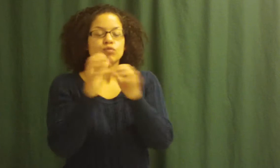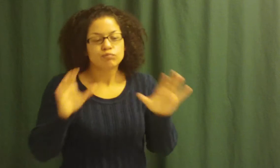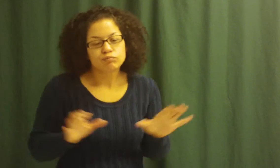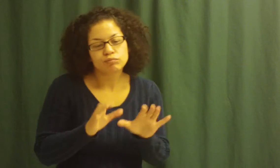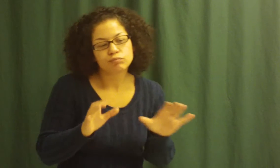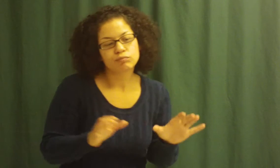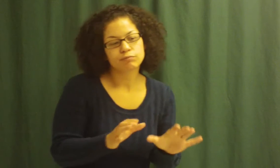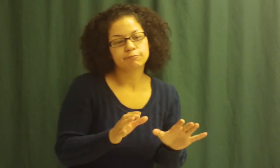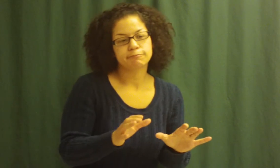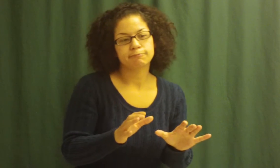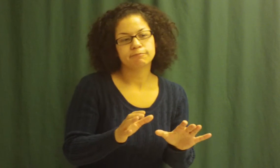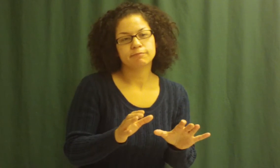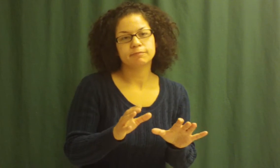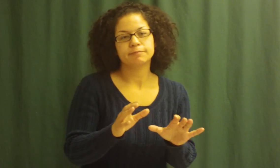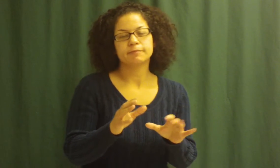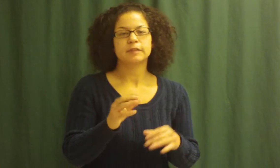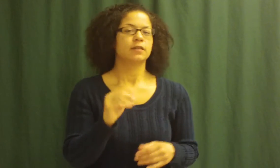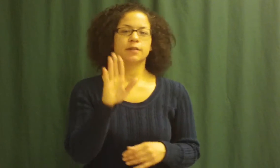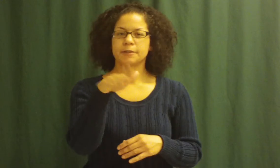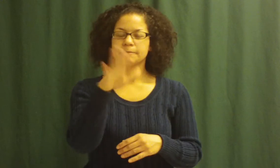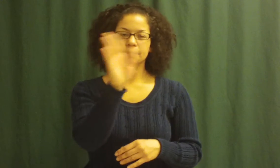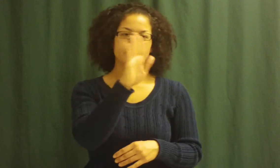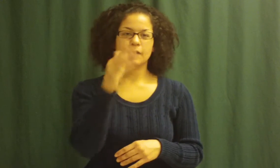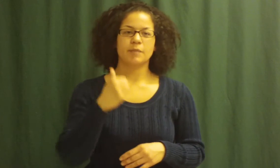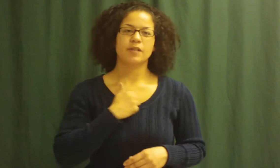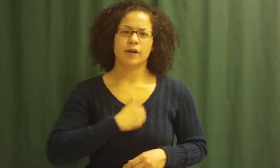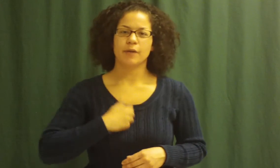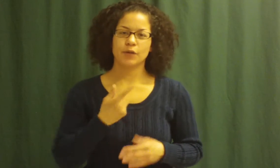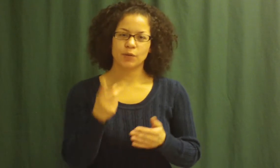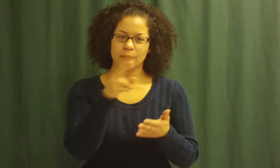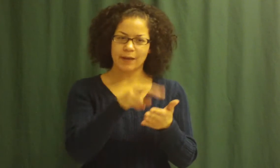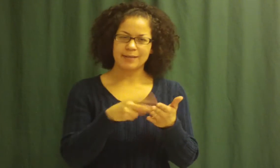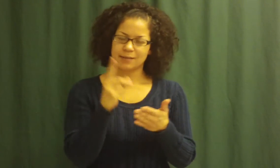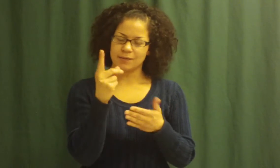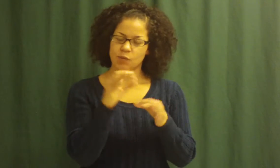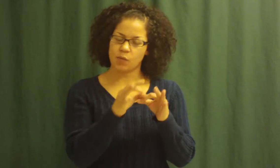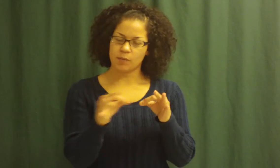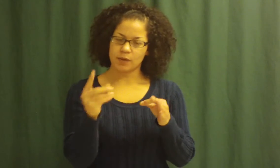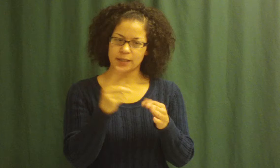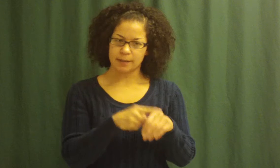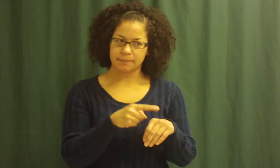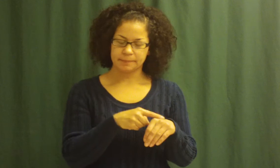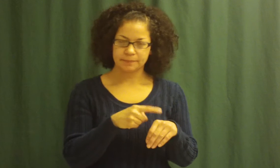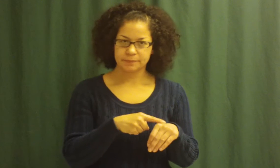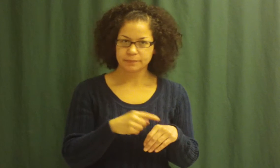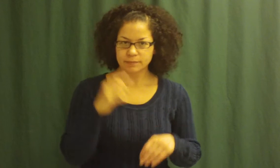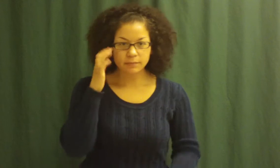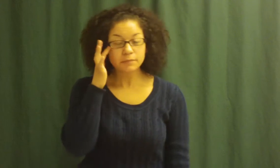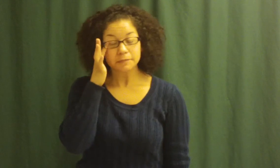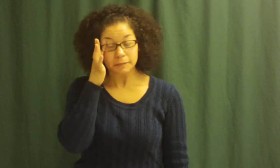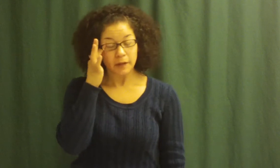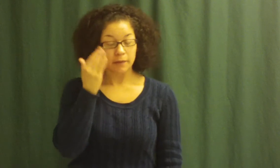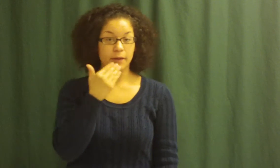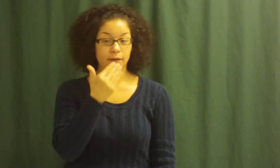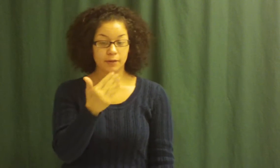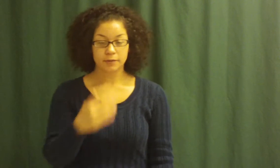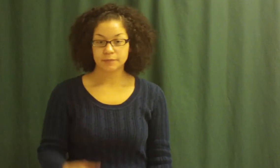One generation can genetically... I'm sorry, will you read that sentence one more time? Yes, I will. Okay, thank you.